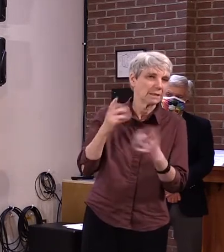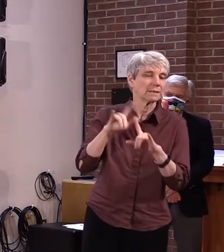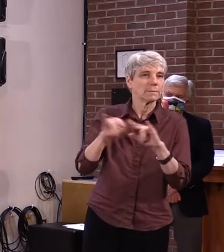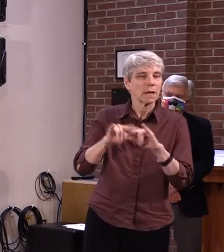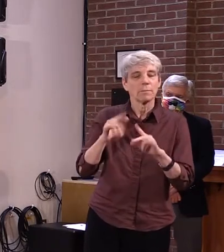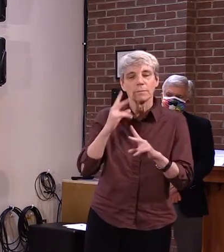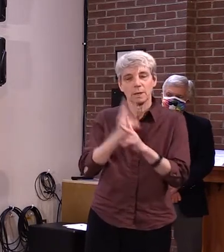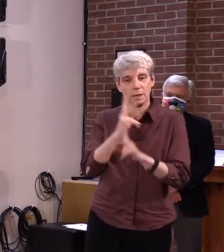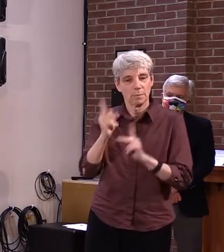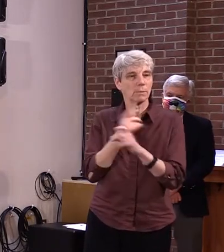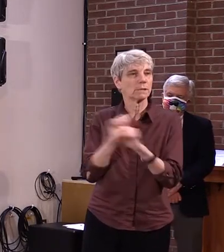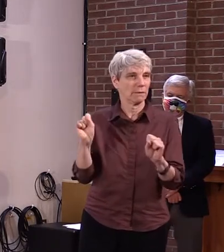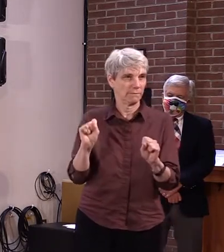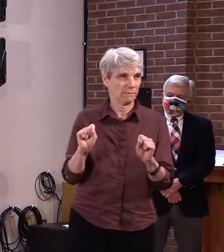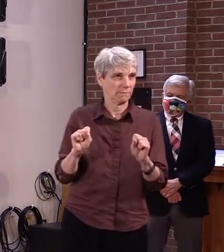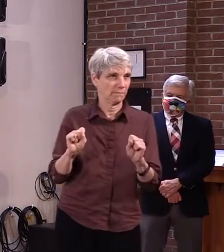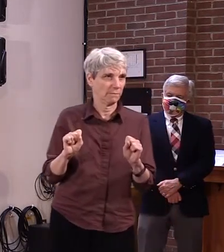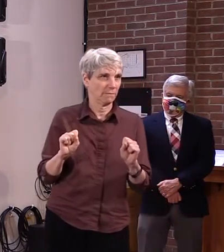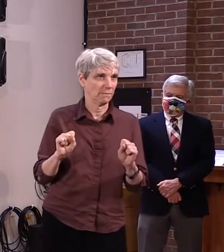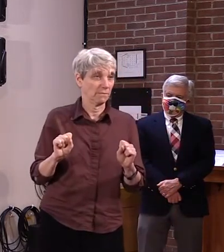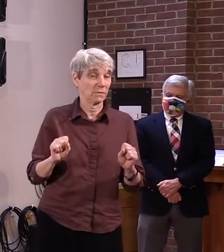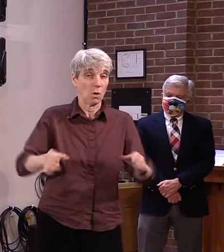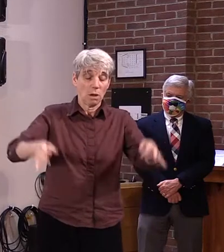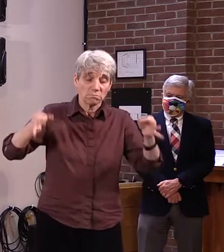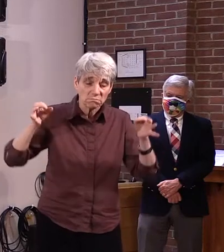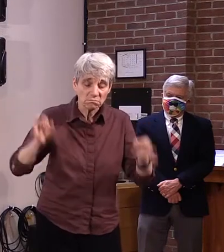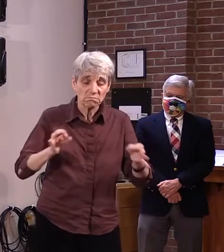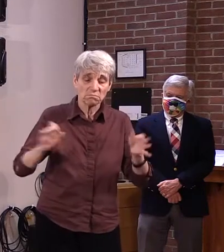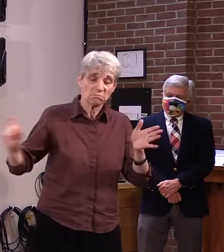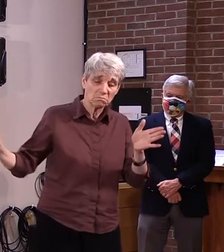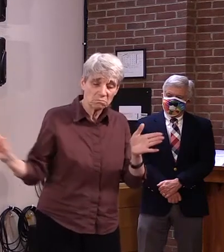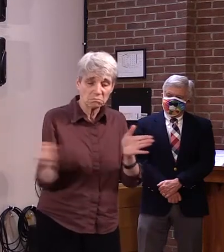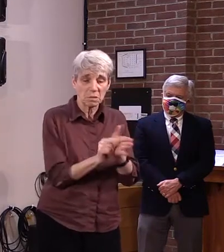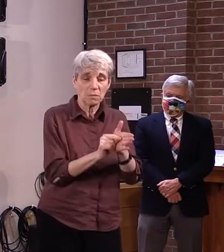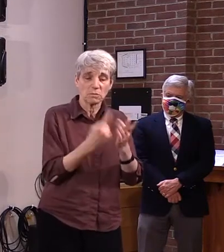So we're still, again, we're probably